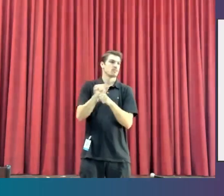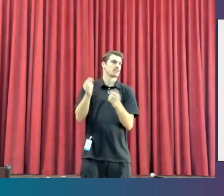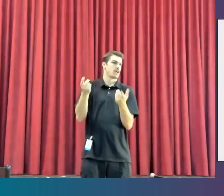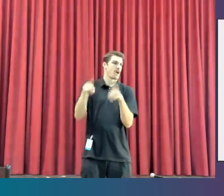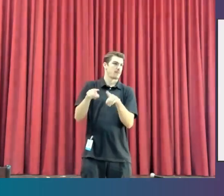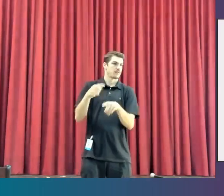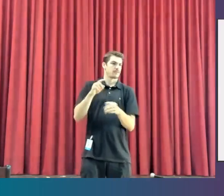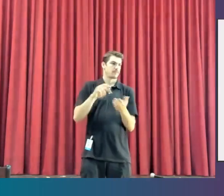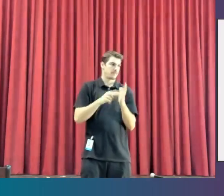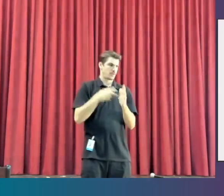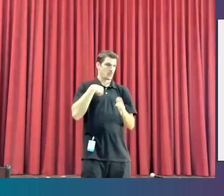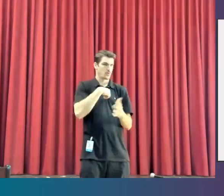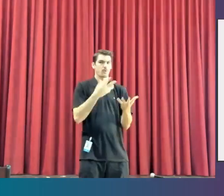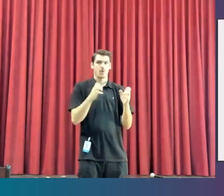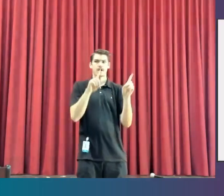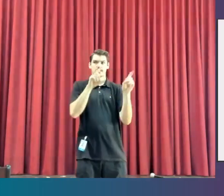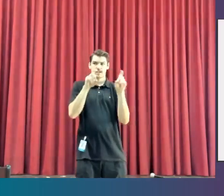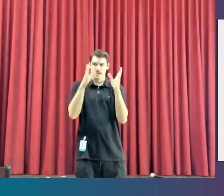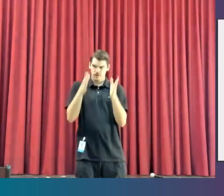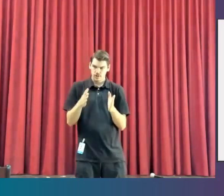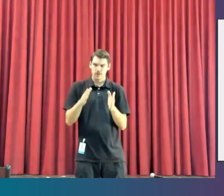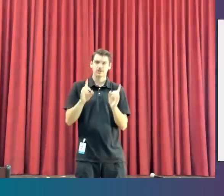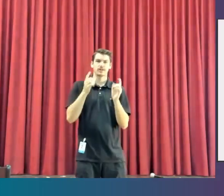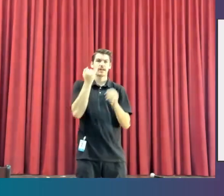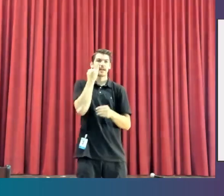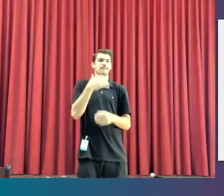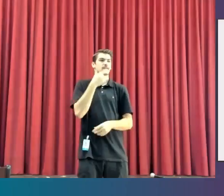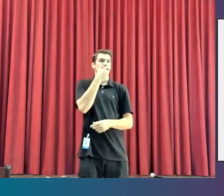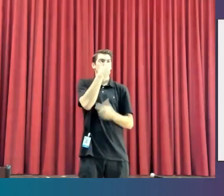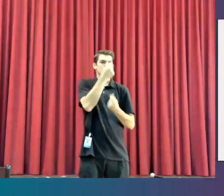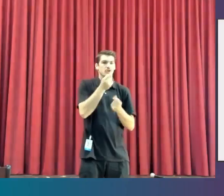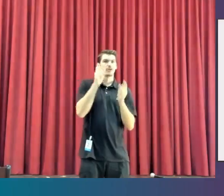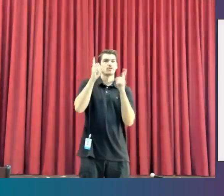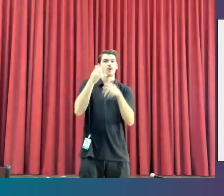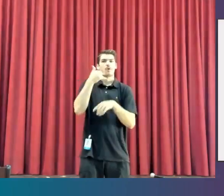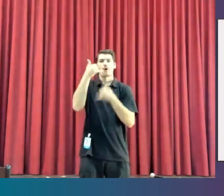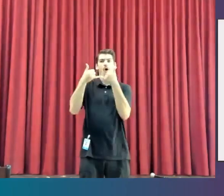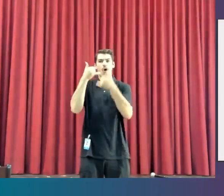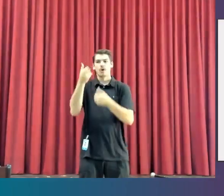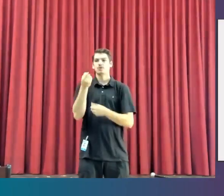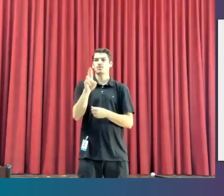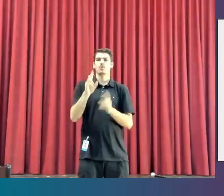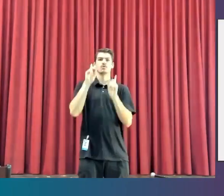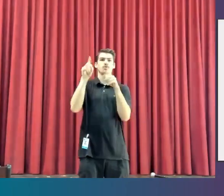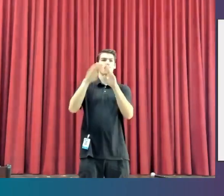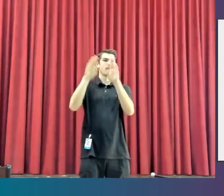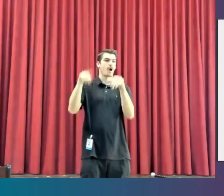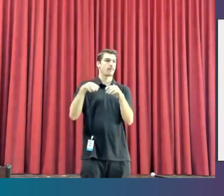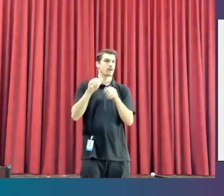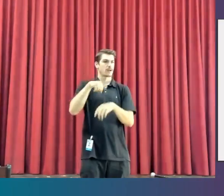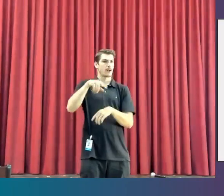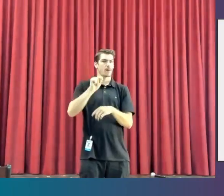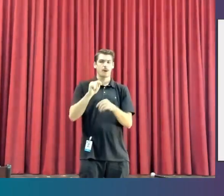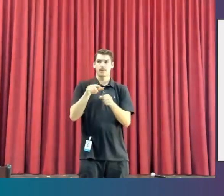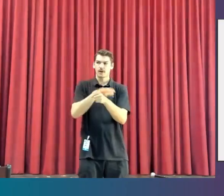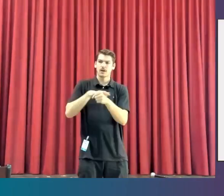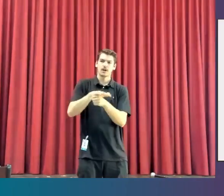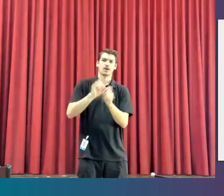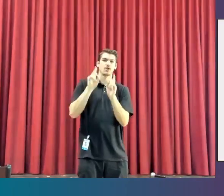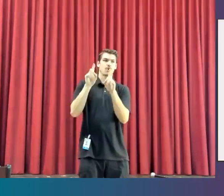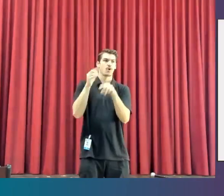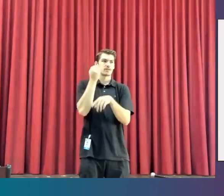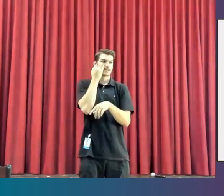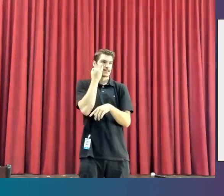of testers, people who are interested in making calls or going out to these properties, because essentially they